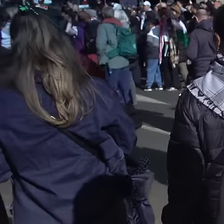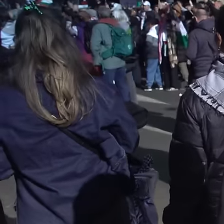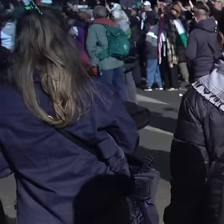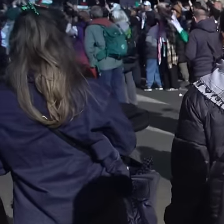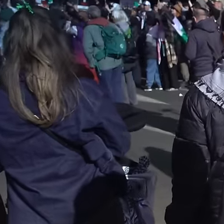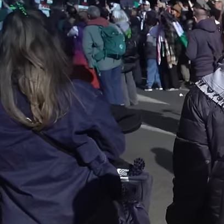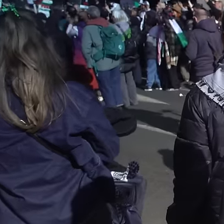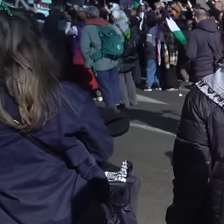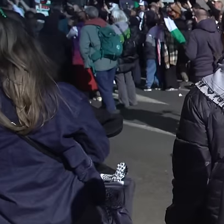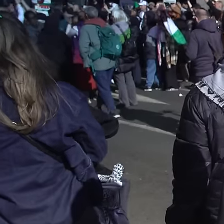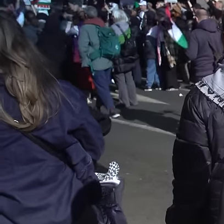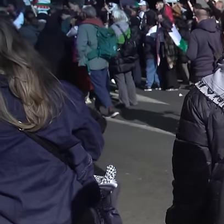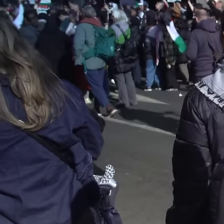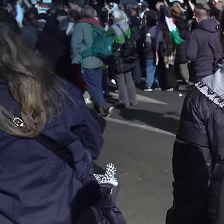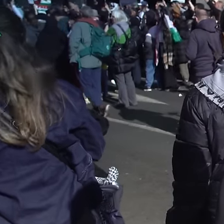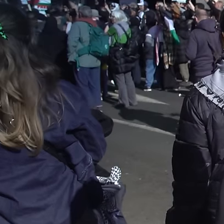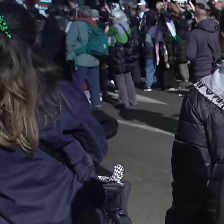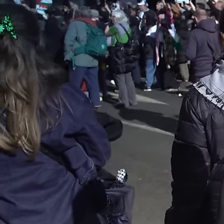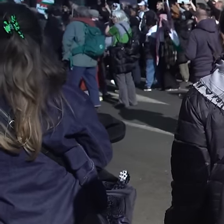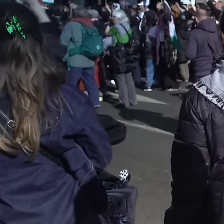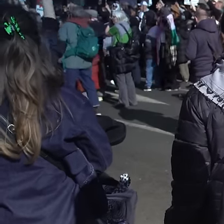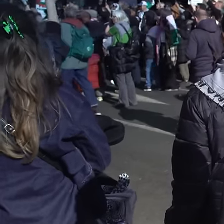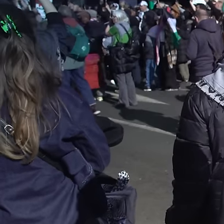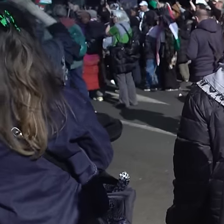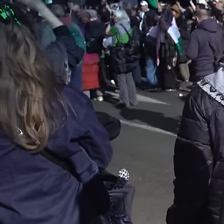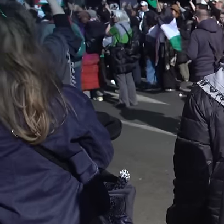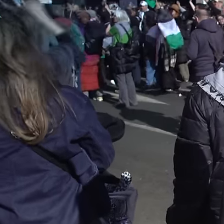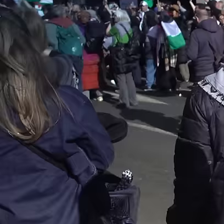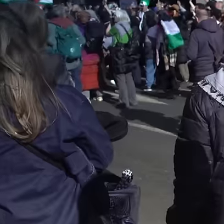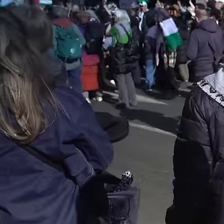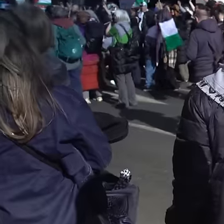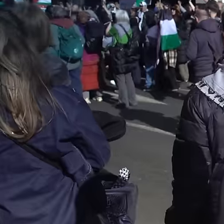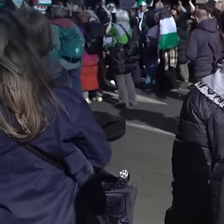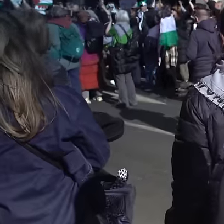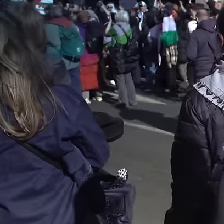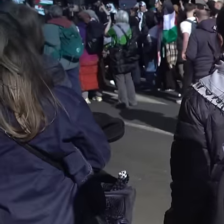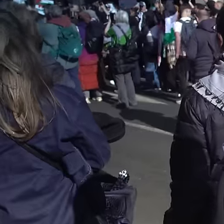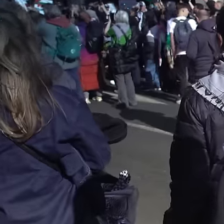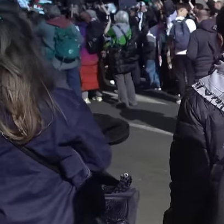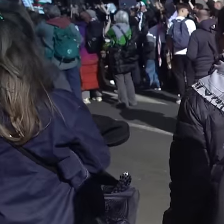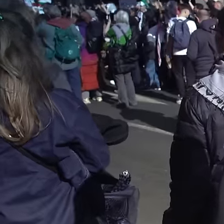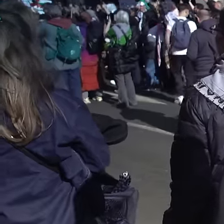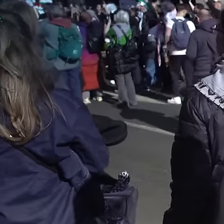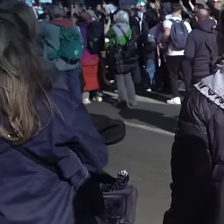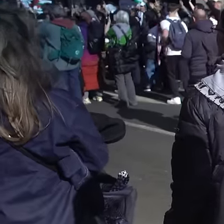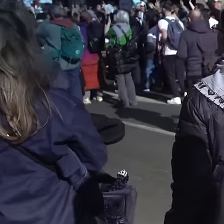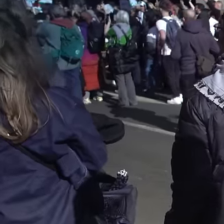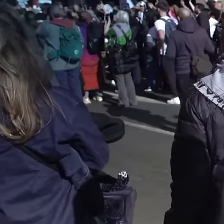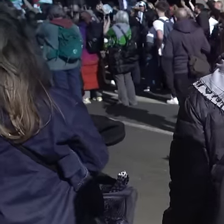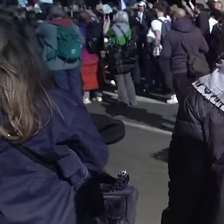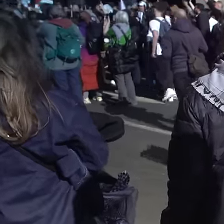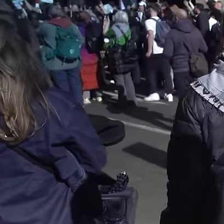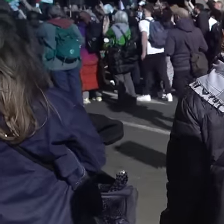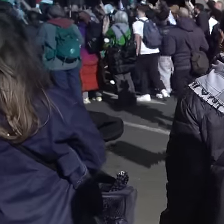Palestine. I'm not asking for the end of Jews. I'm not asking for the end of anyone. I'm asking for you to consider their life and their existence like you would consider your